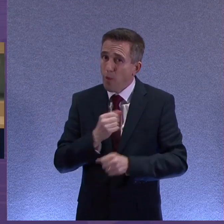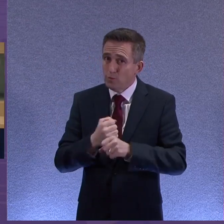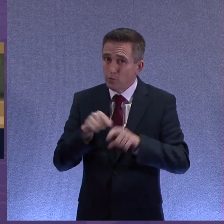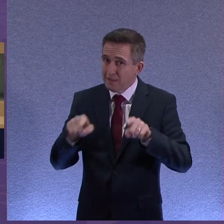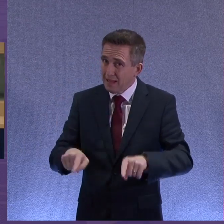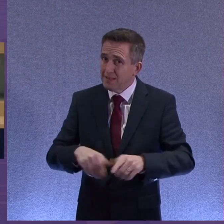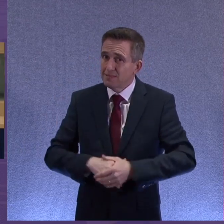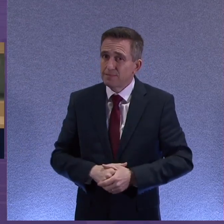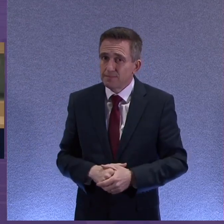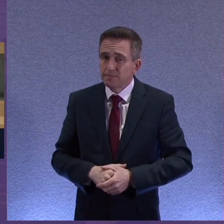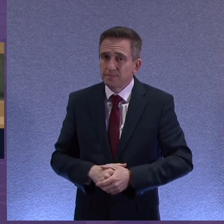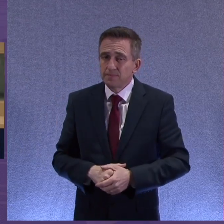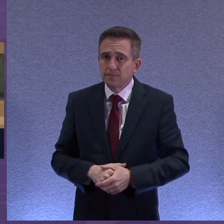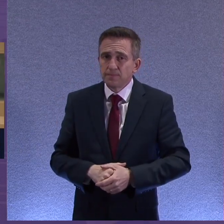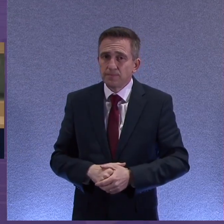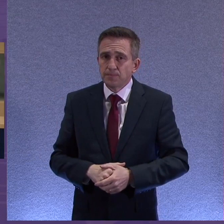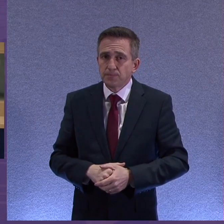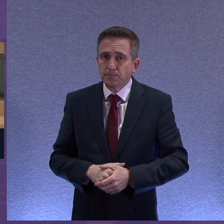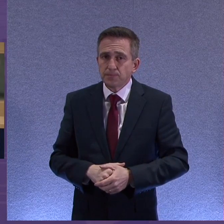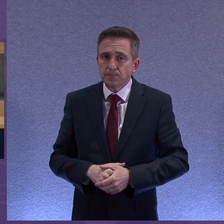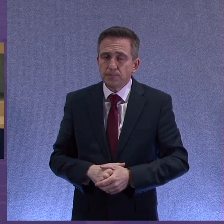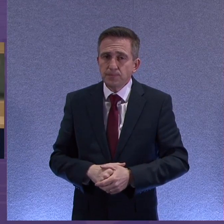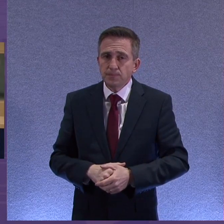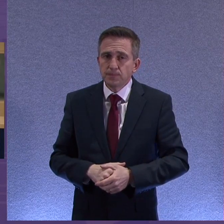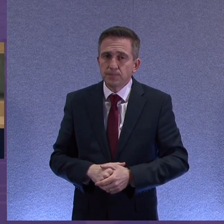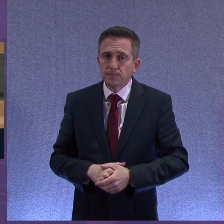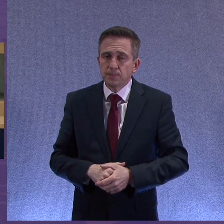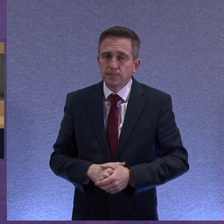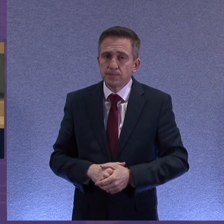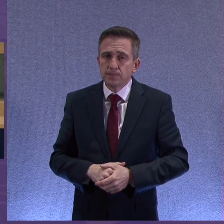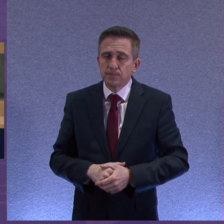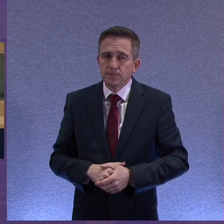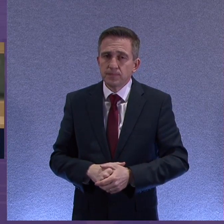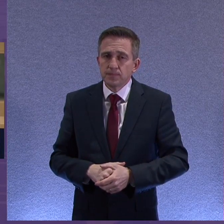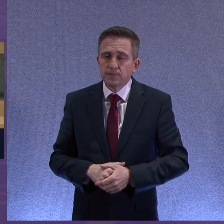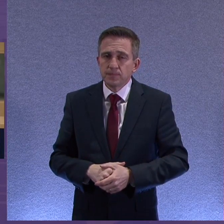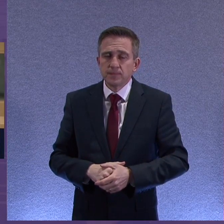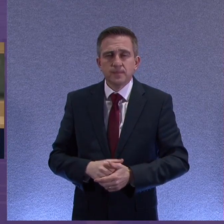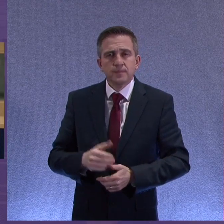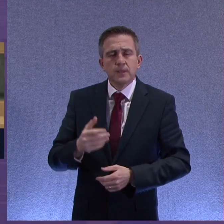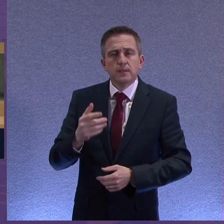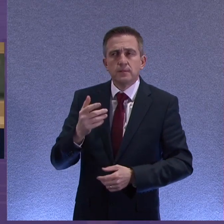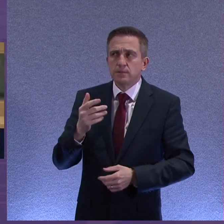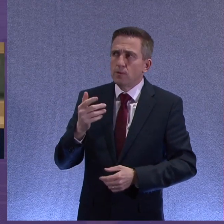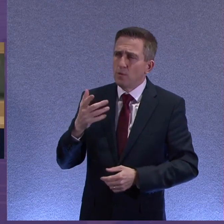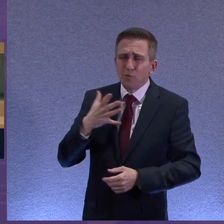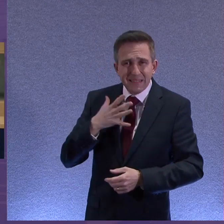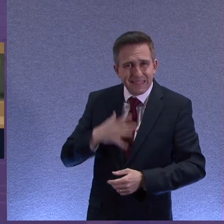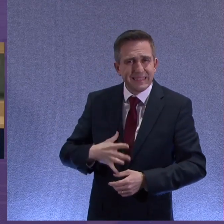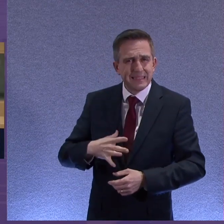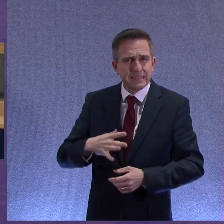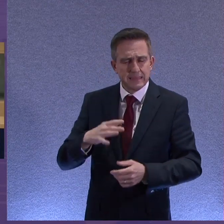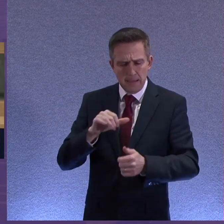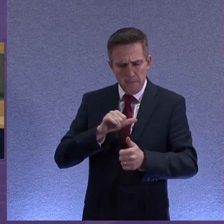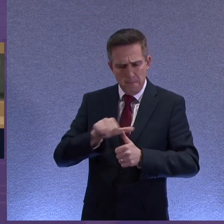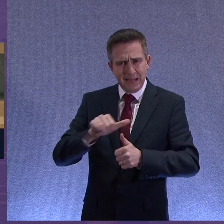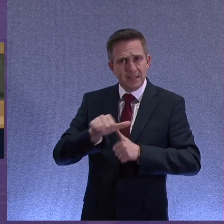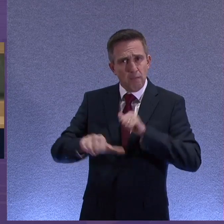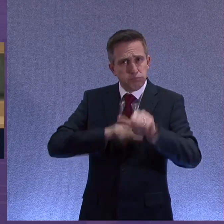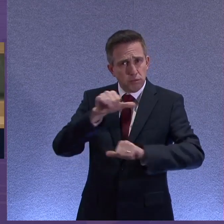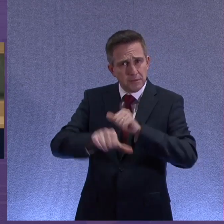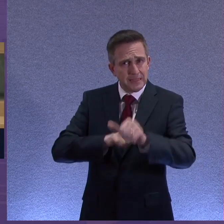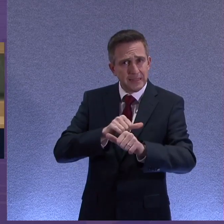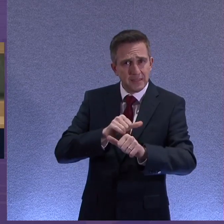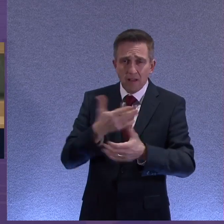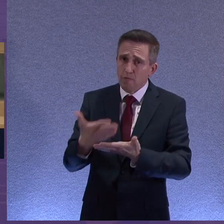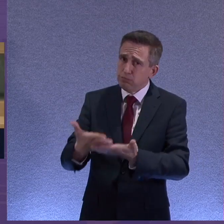case. So surely we need to ensure that there is a more robust response protecting private rented